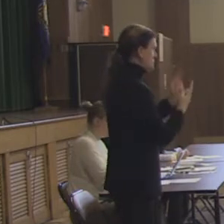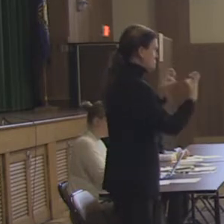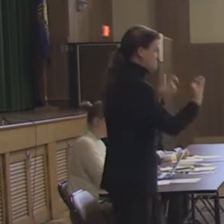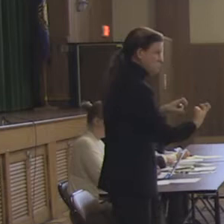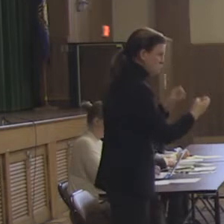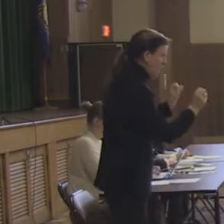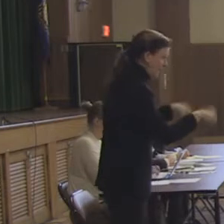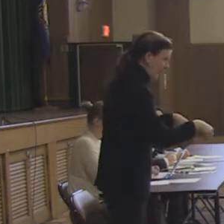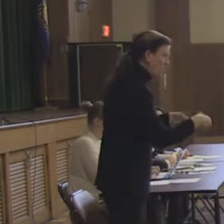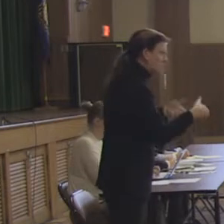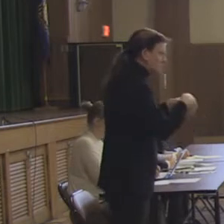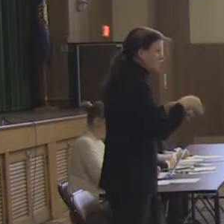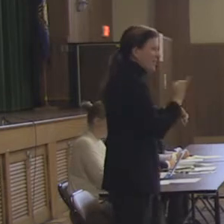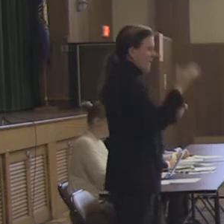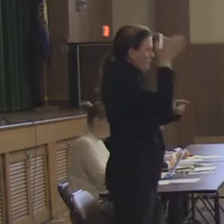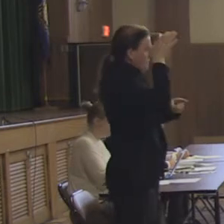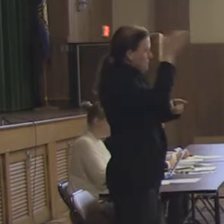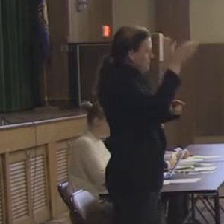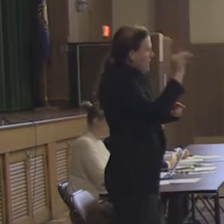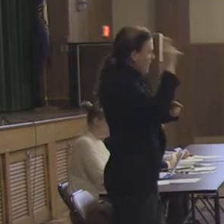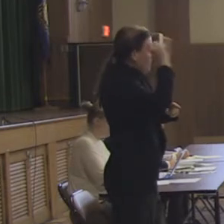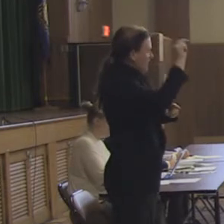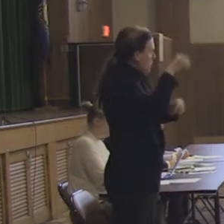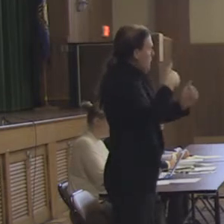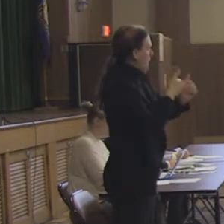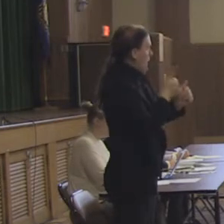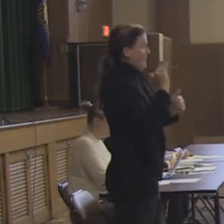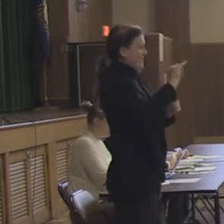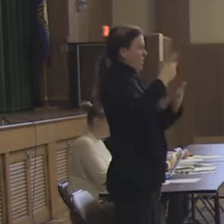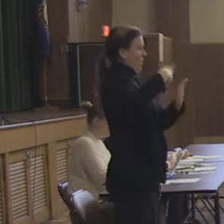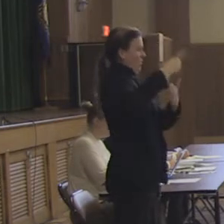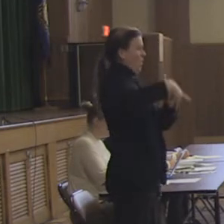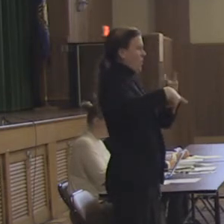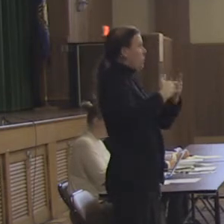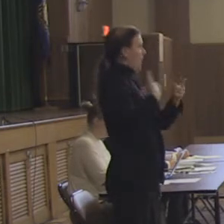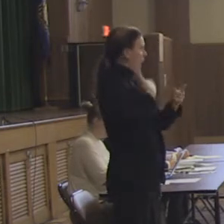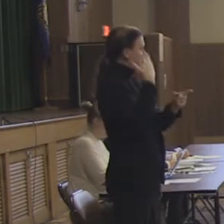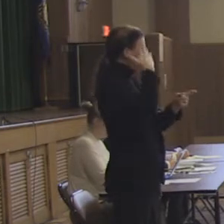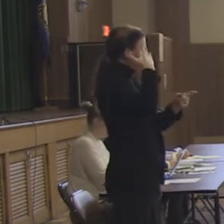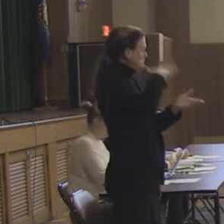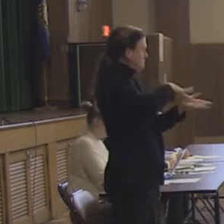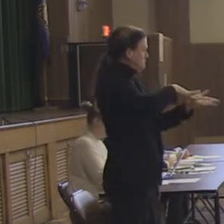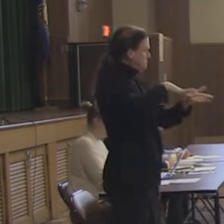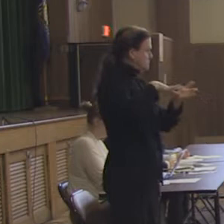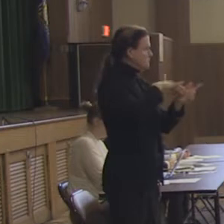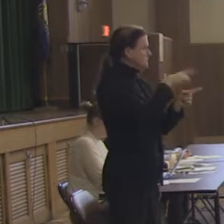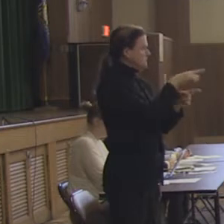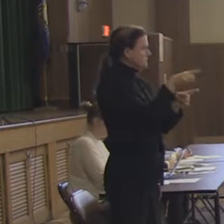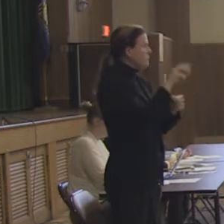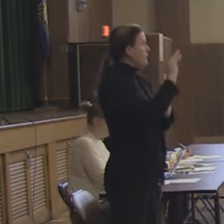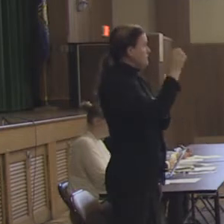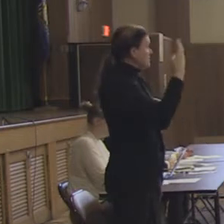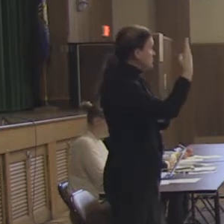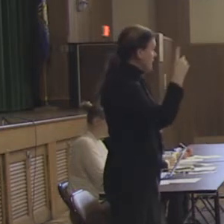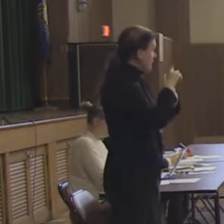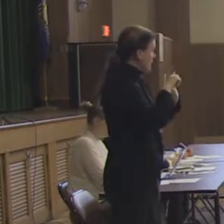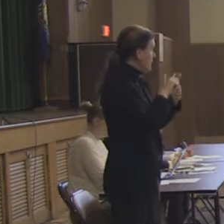that. These programs now, the ones that I'm aware of are in